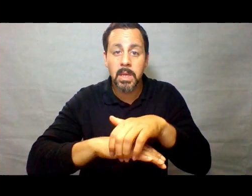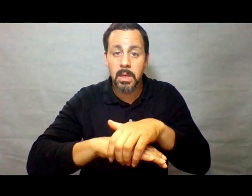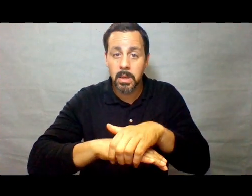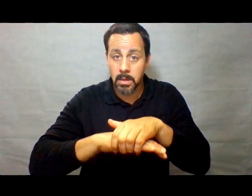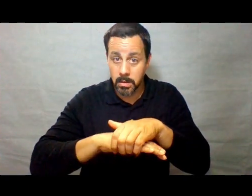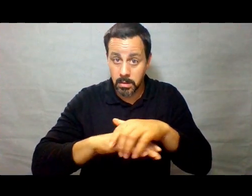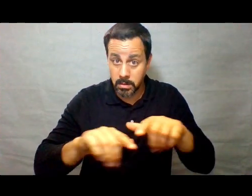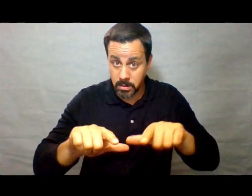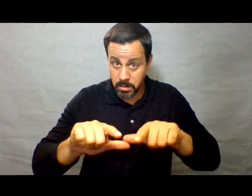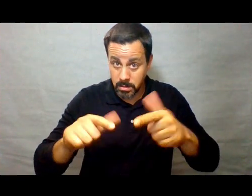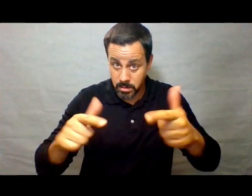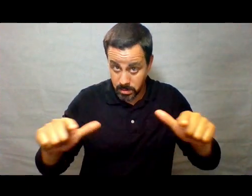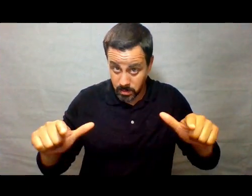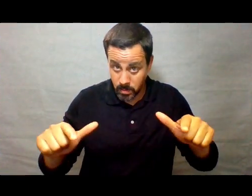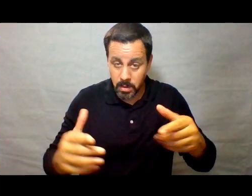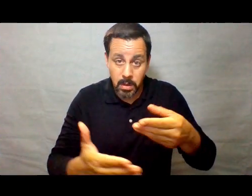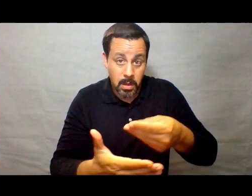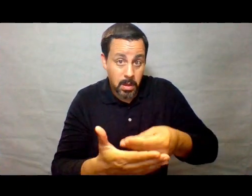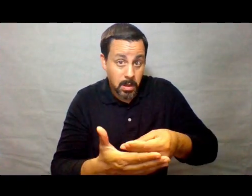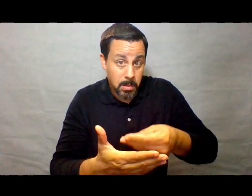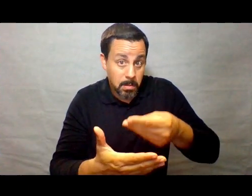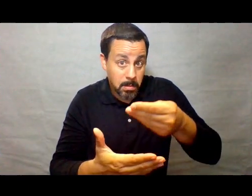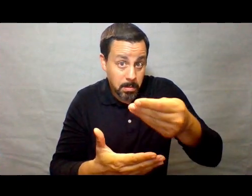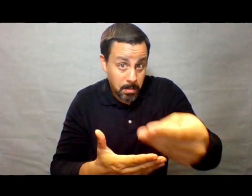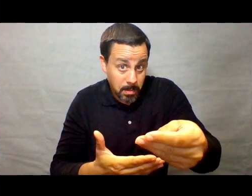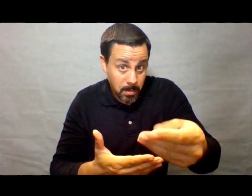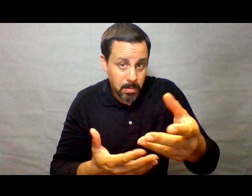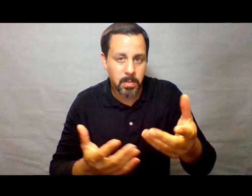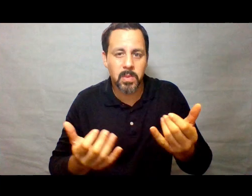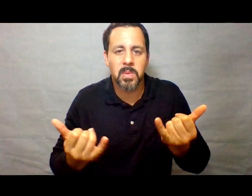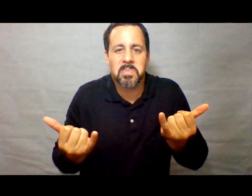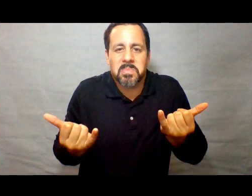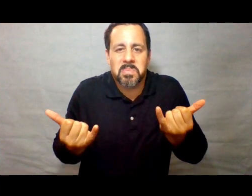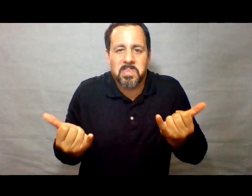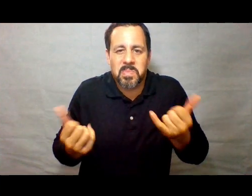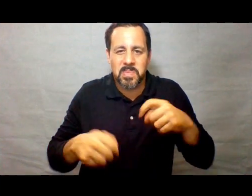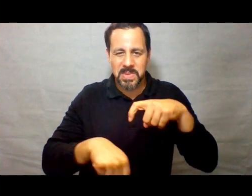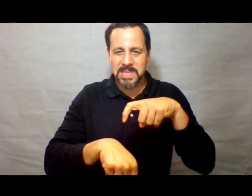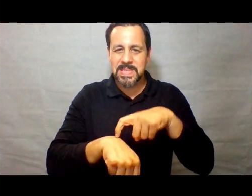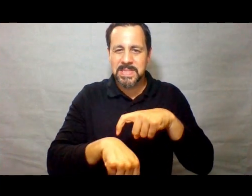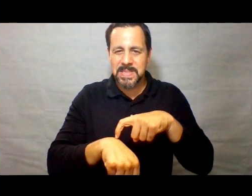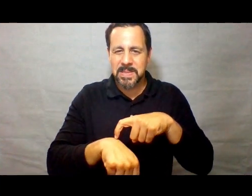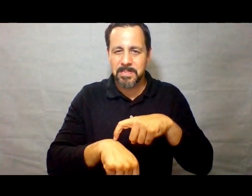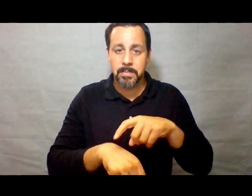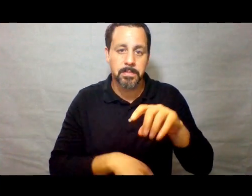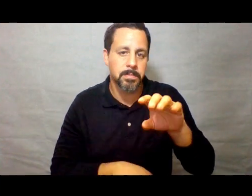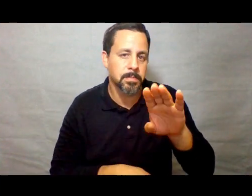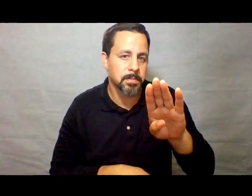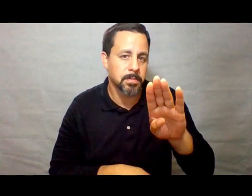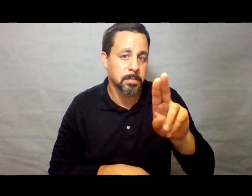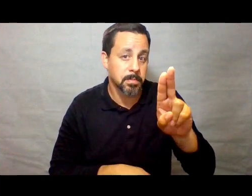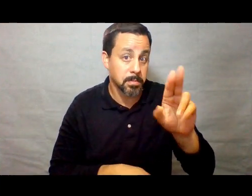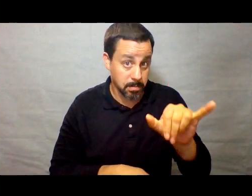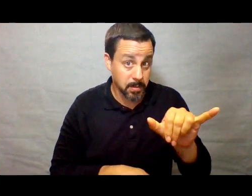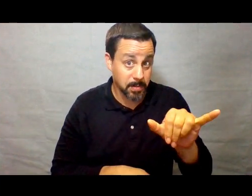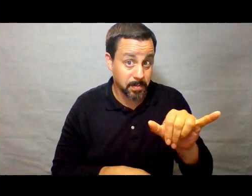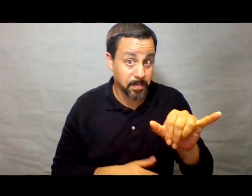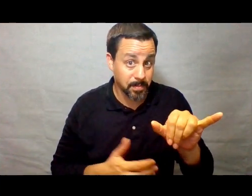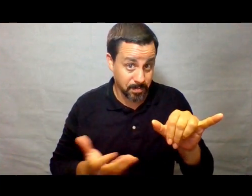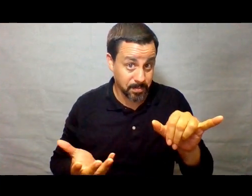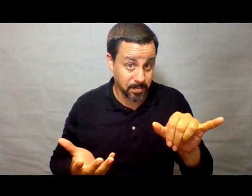Okay? In English, the present tense is by.